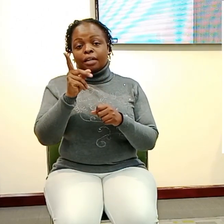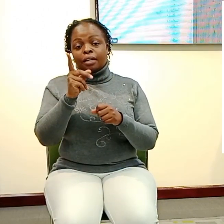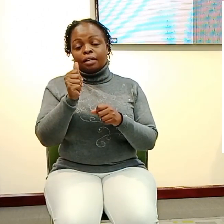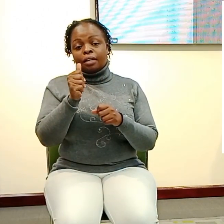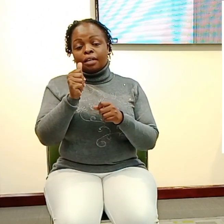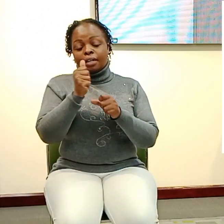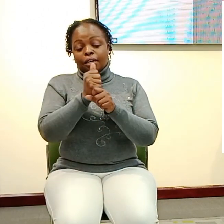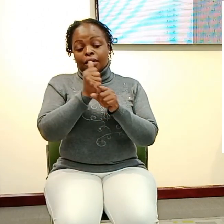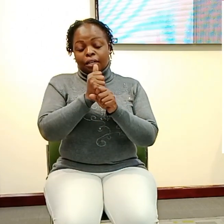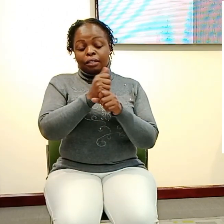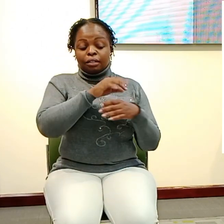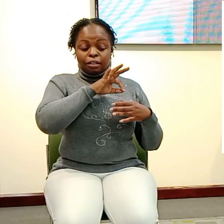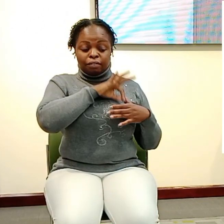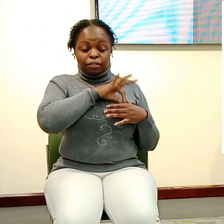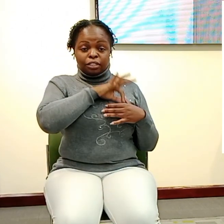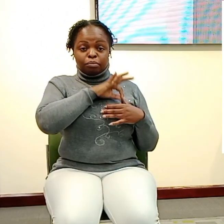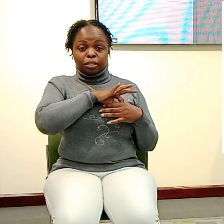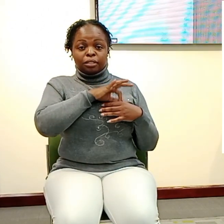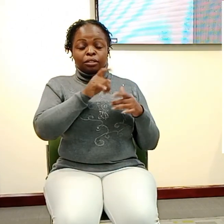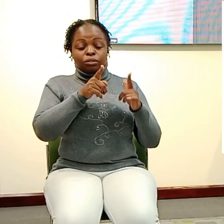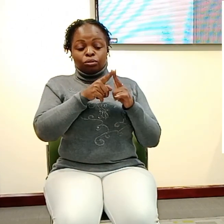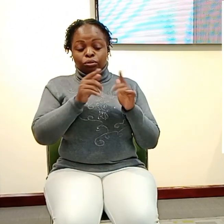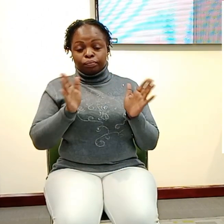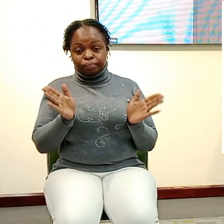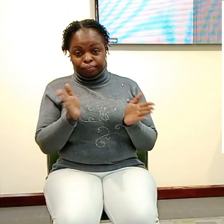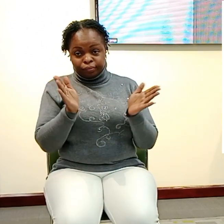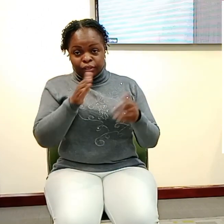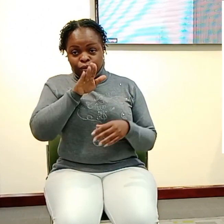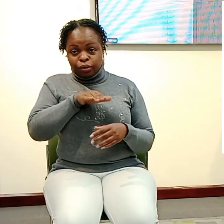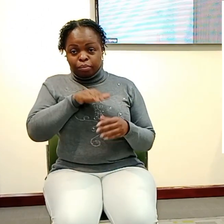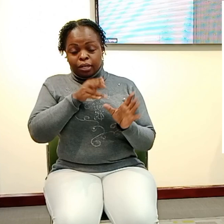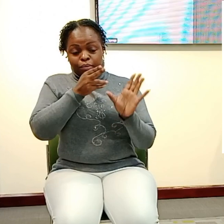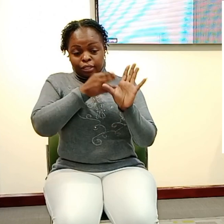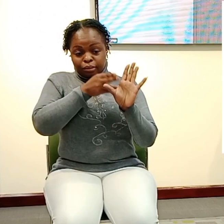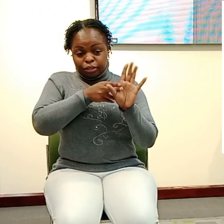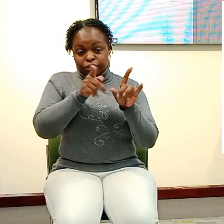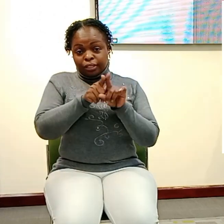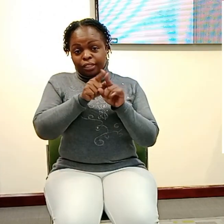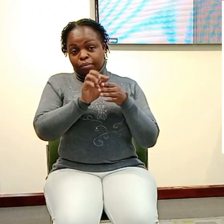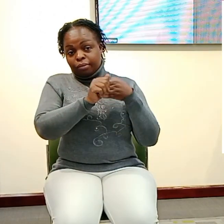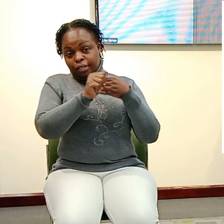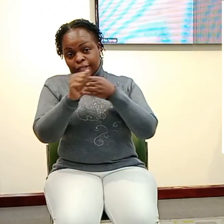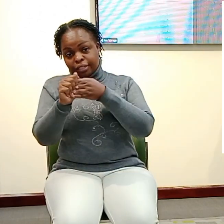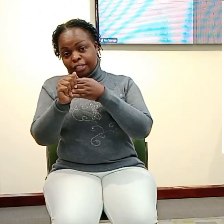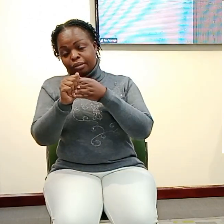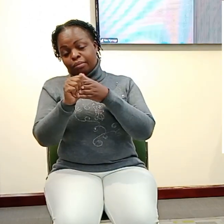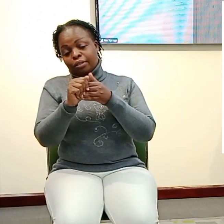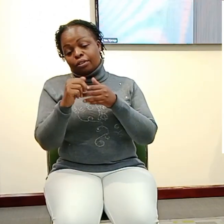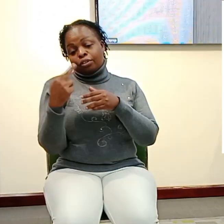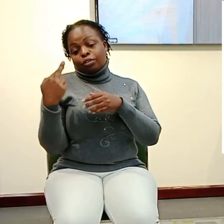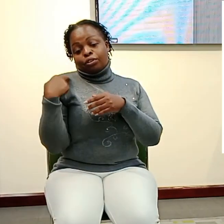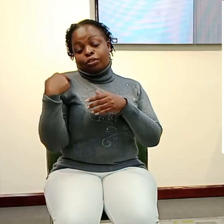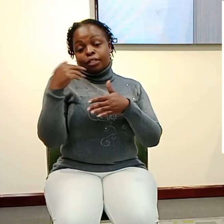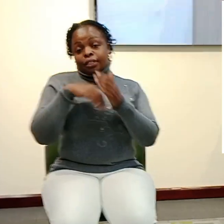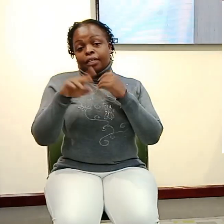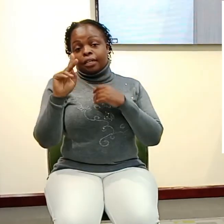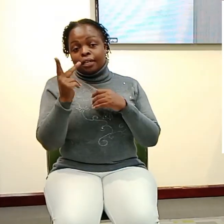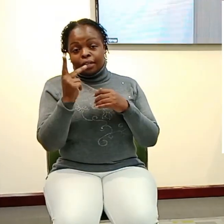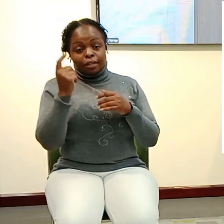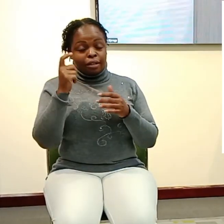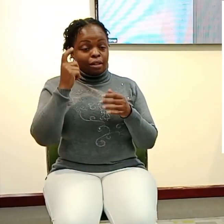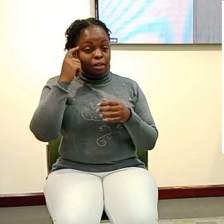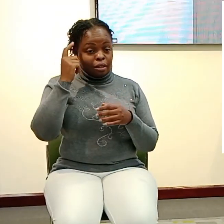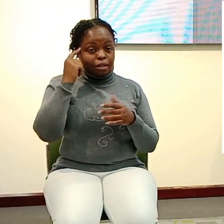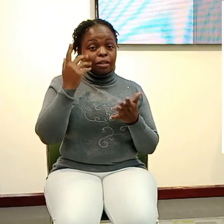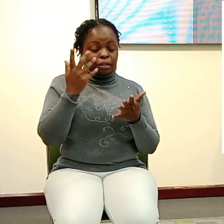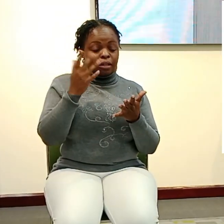significant investments to enhance women's participation in leadership roles in Kenya. I think you're our